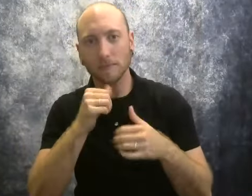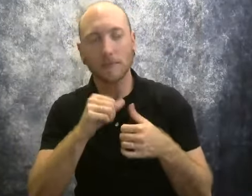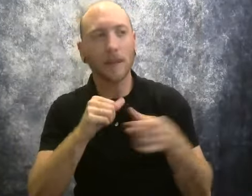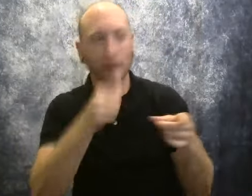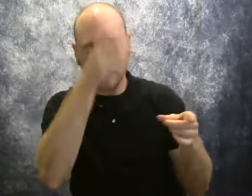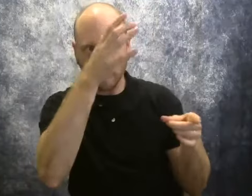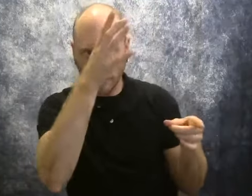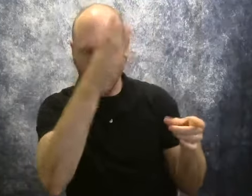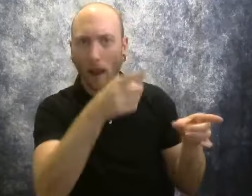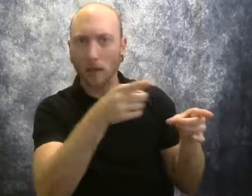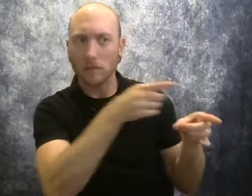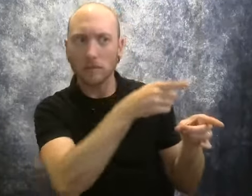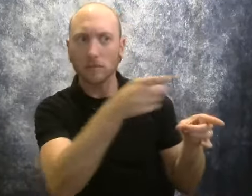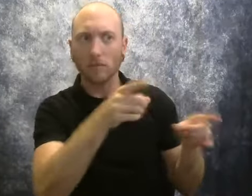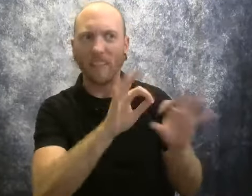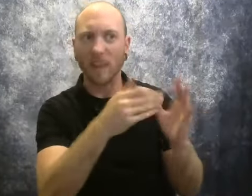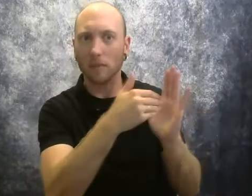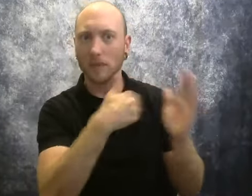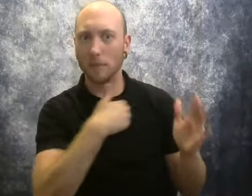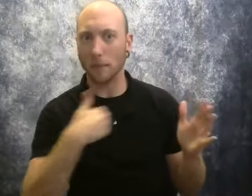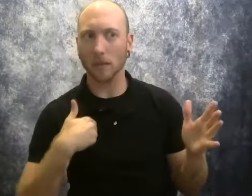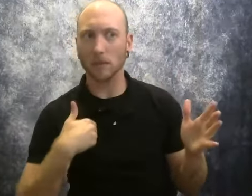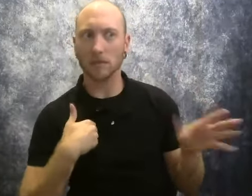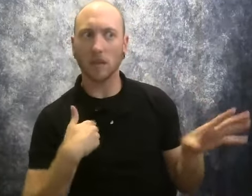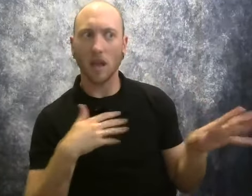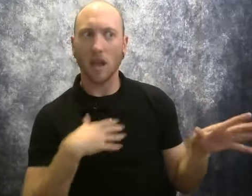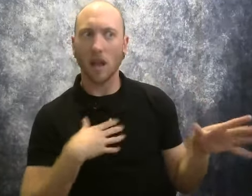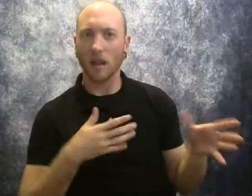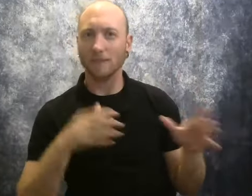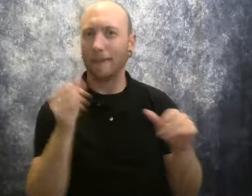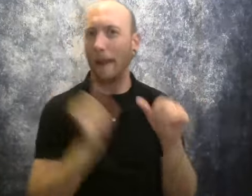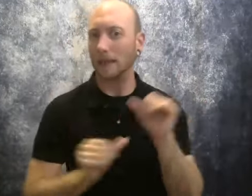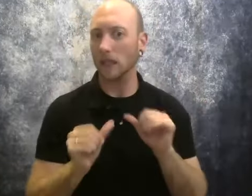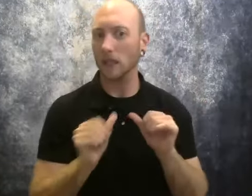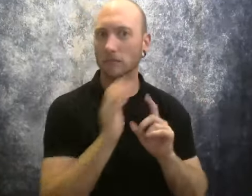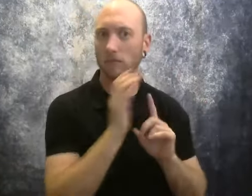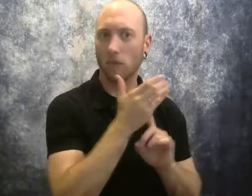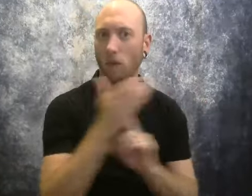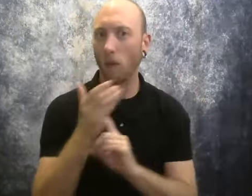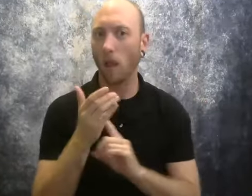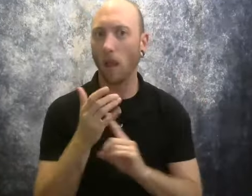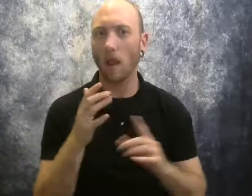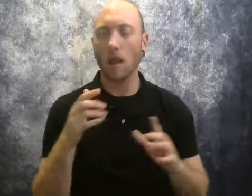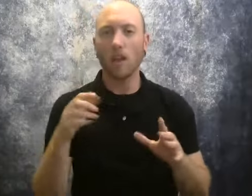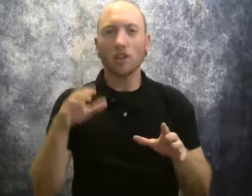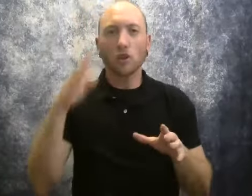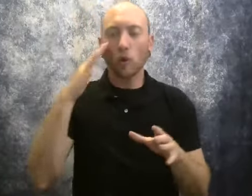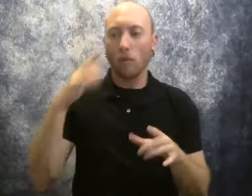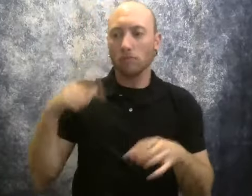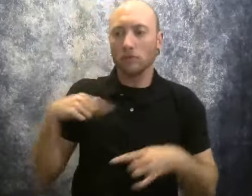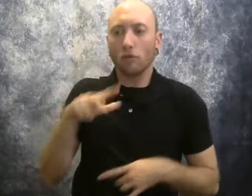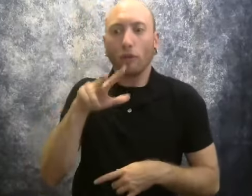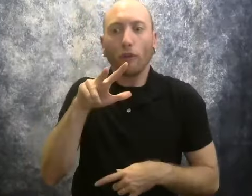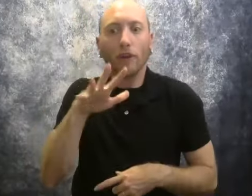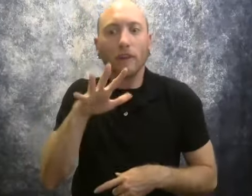the psychodrama. I turned on him. No, he was my father, and I turned on and had a crack at him too. And it was